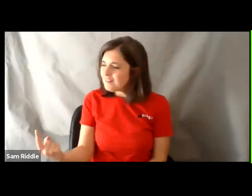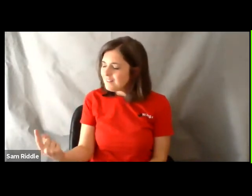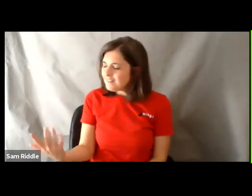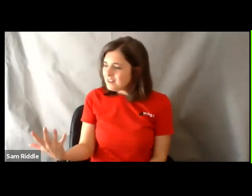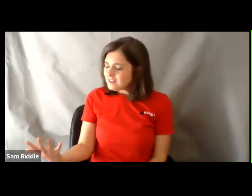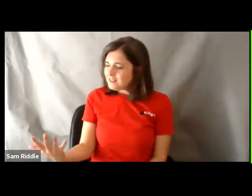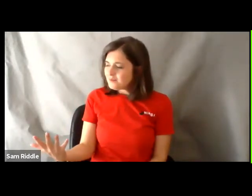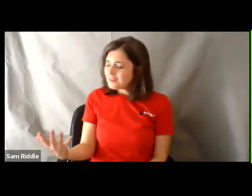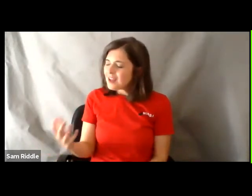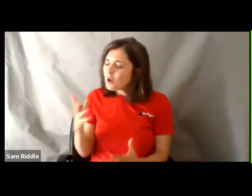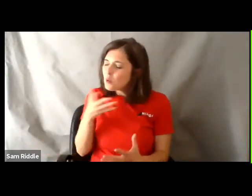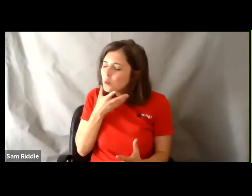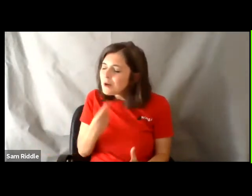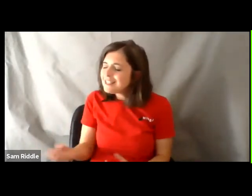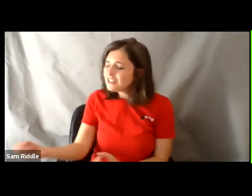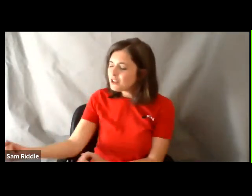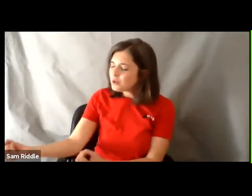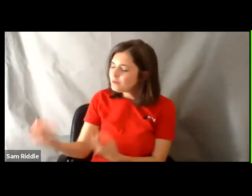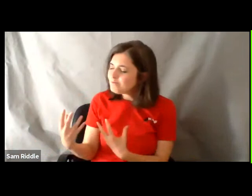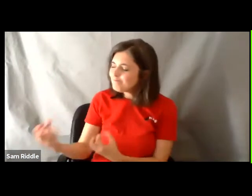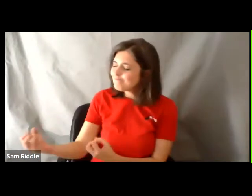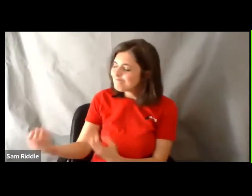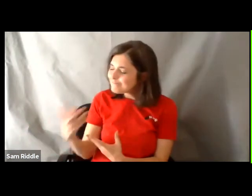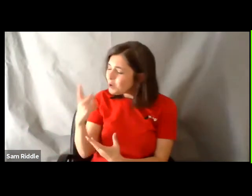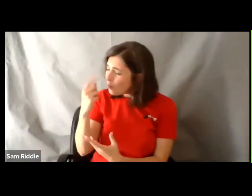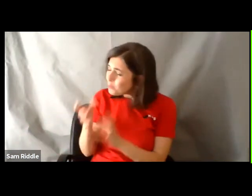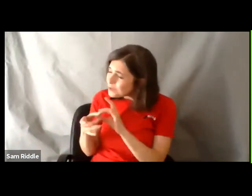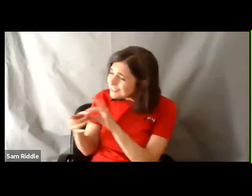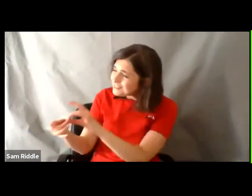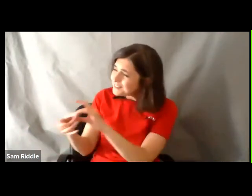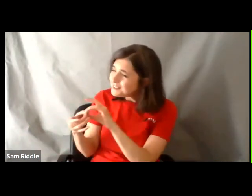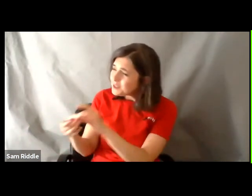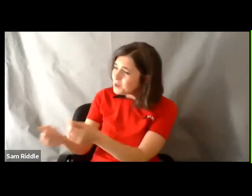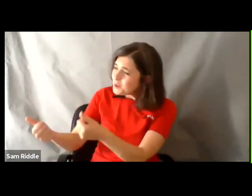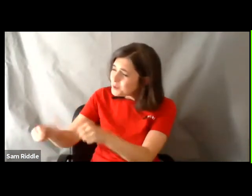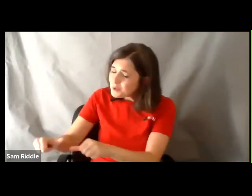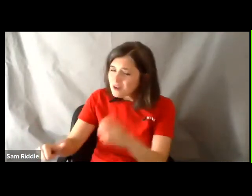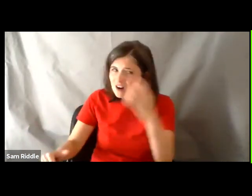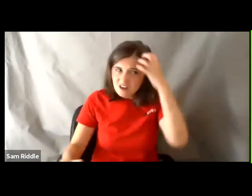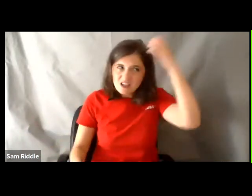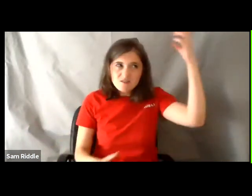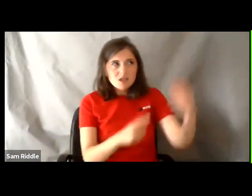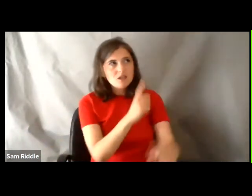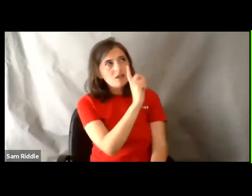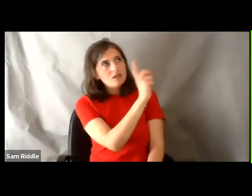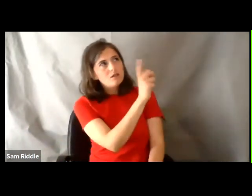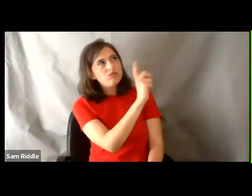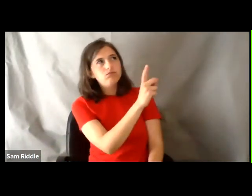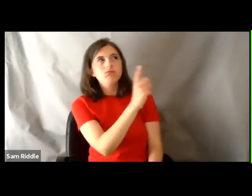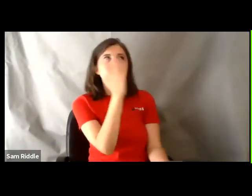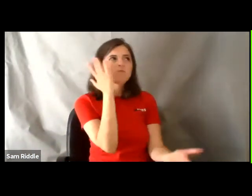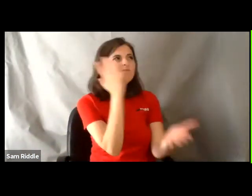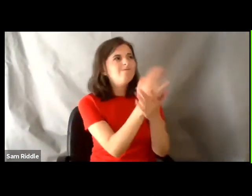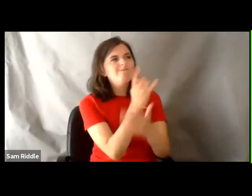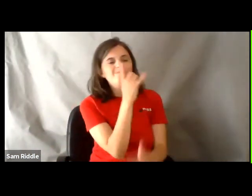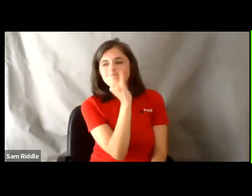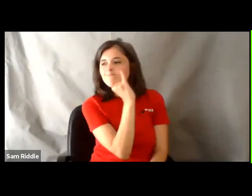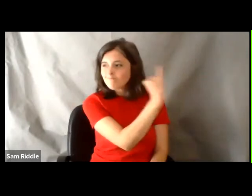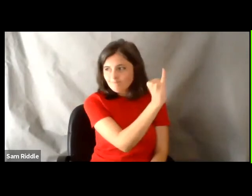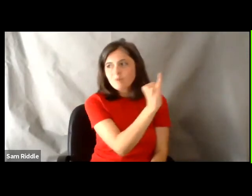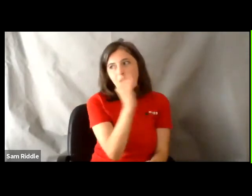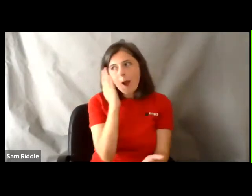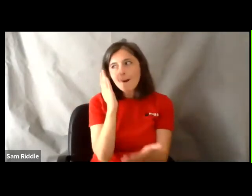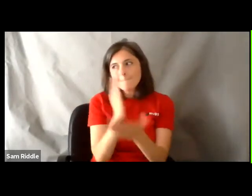had talked to me. We would have found a way. The government have a lot to answer for. Trust me, they